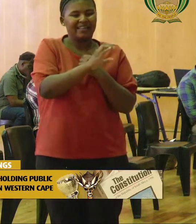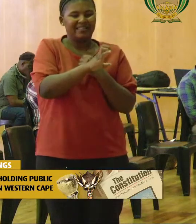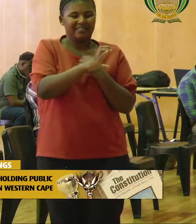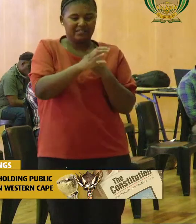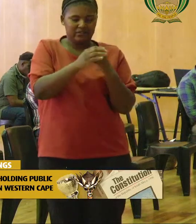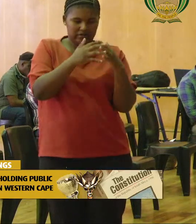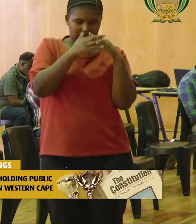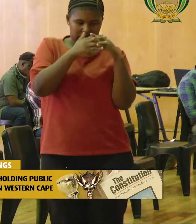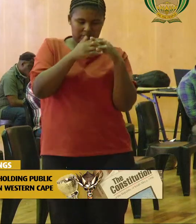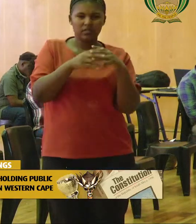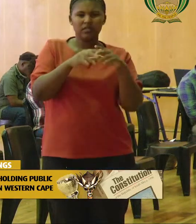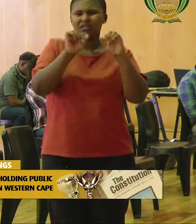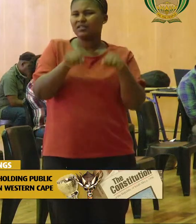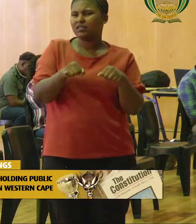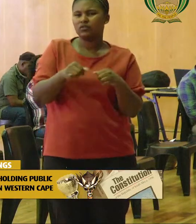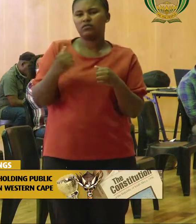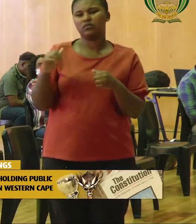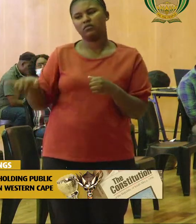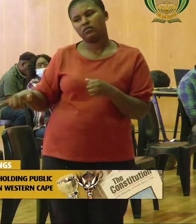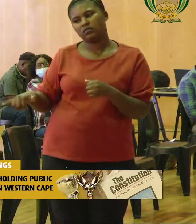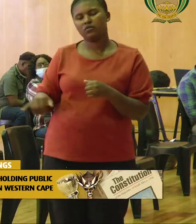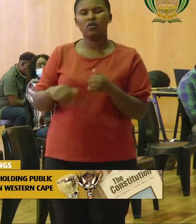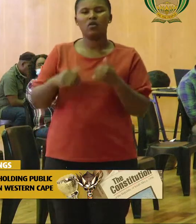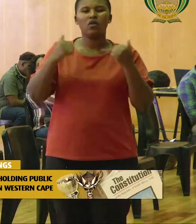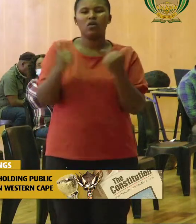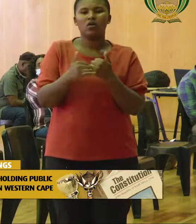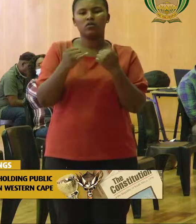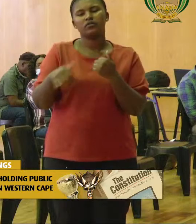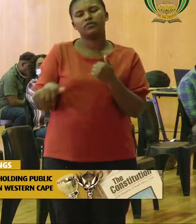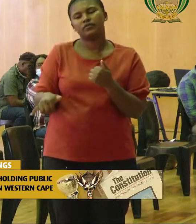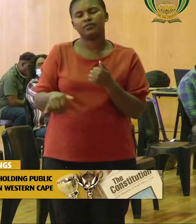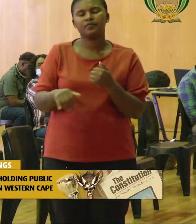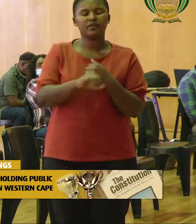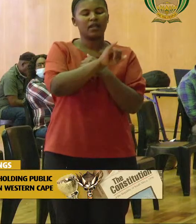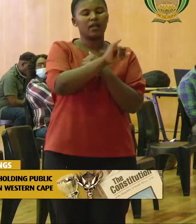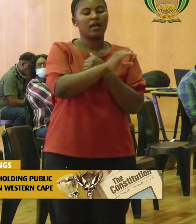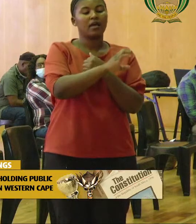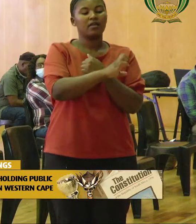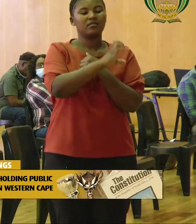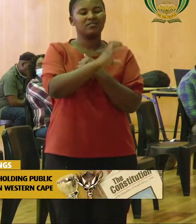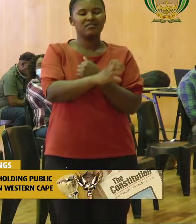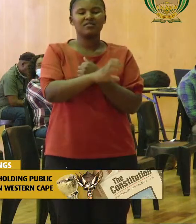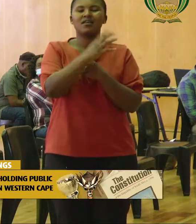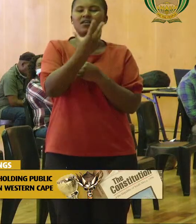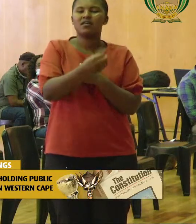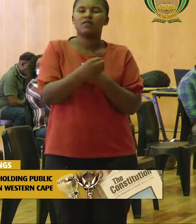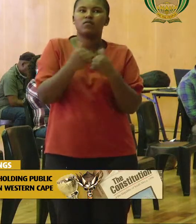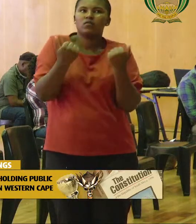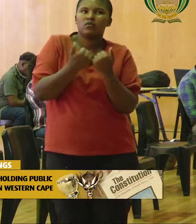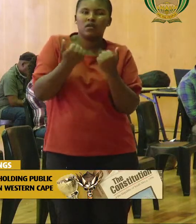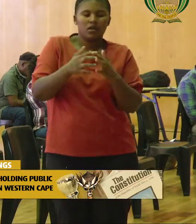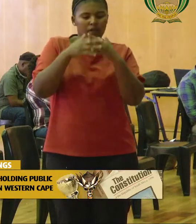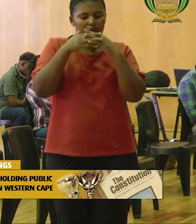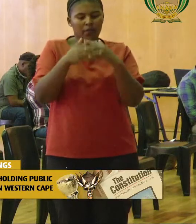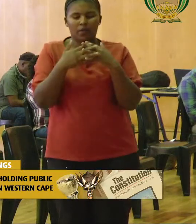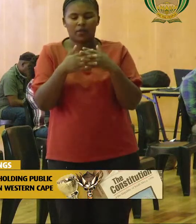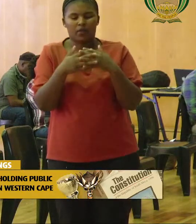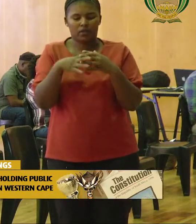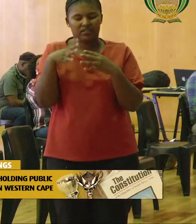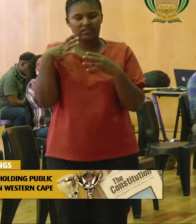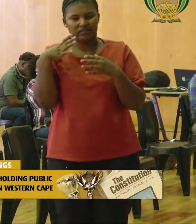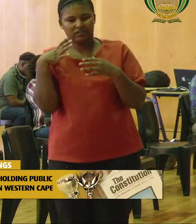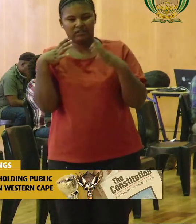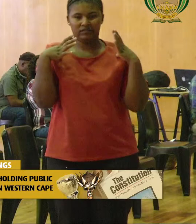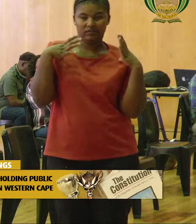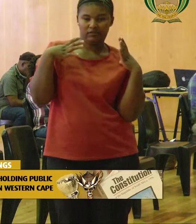U-IEC senoxinzelelo olukhulu sesibona naxa kuvotwa ubona okokuba mninzi